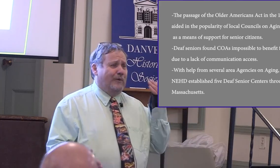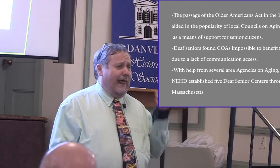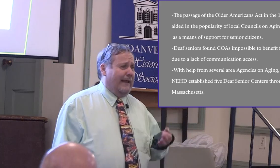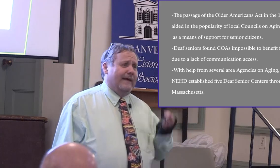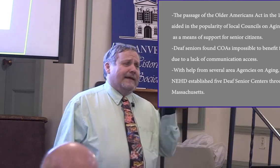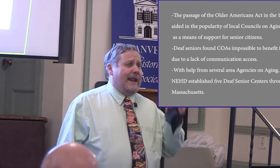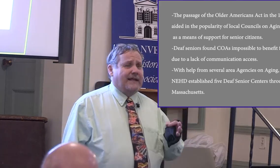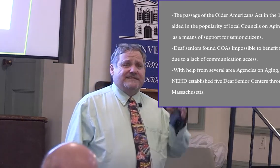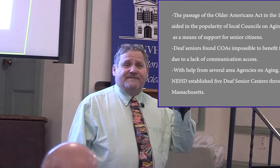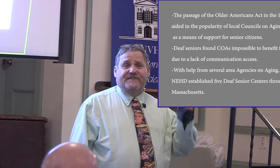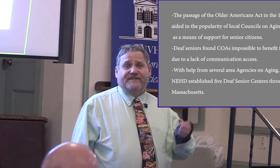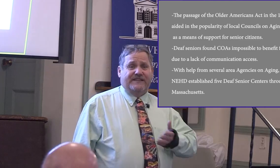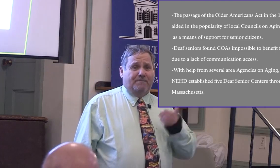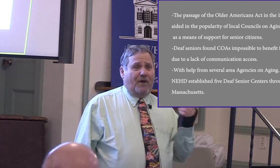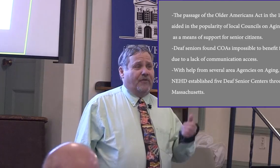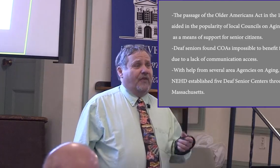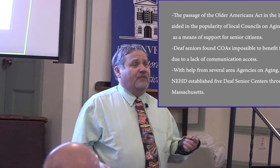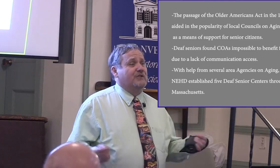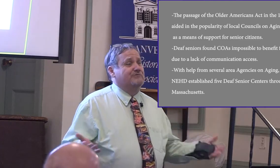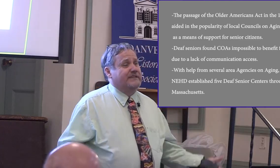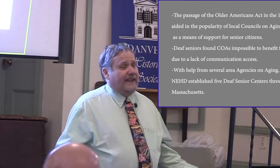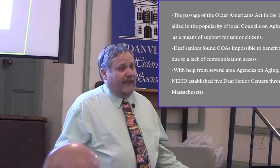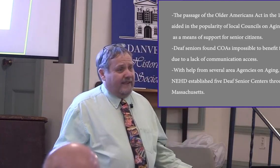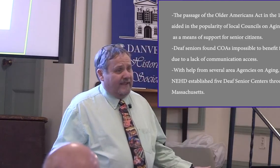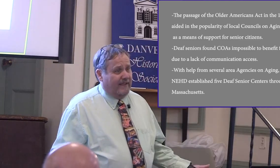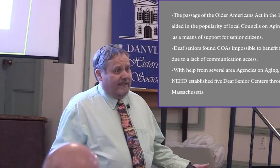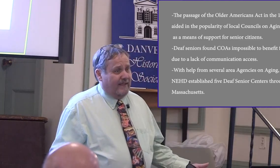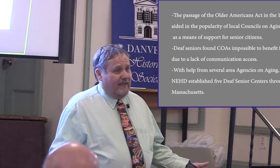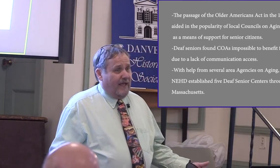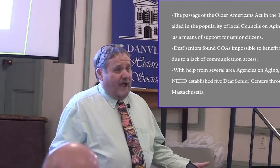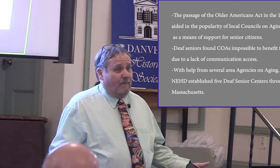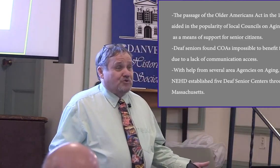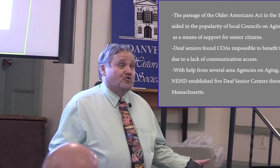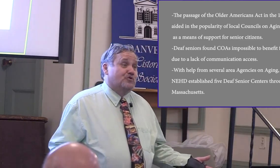people who like 1950 better than they do today.